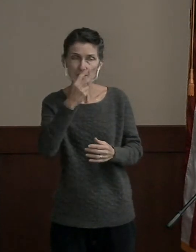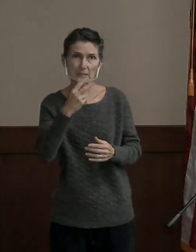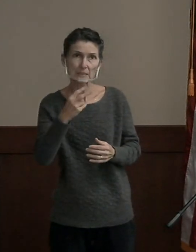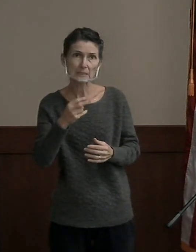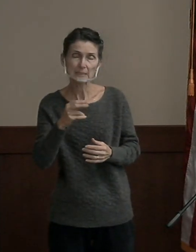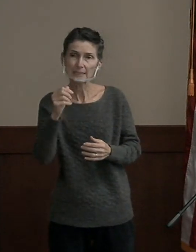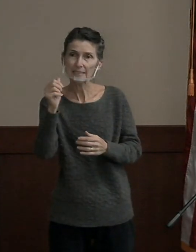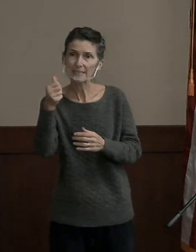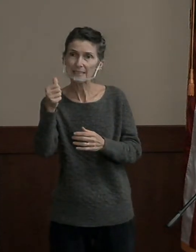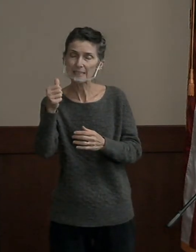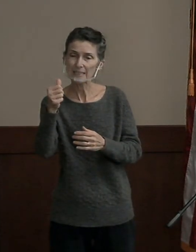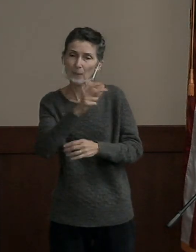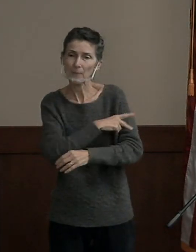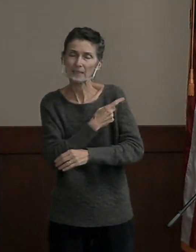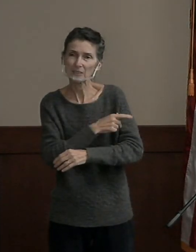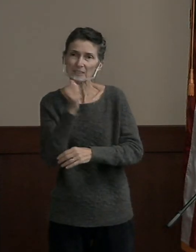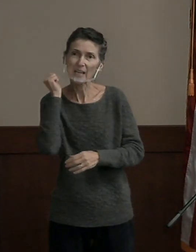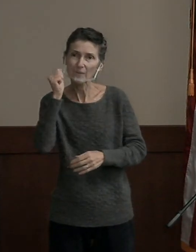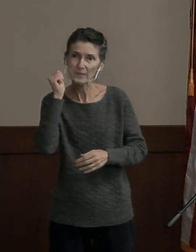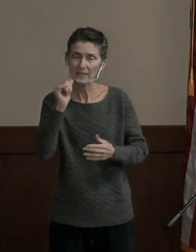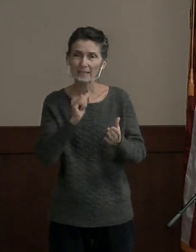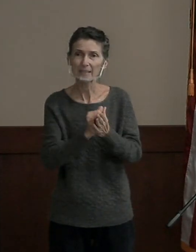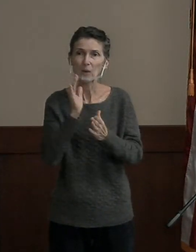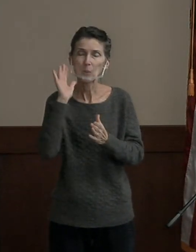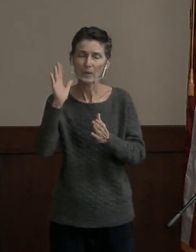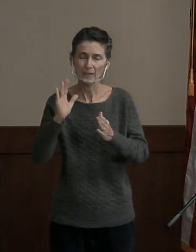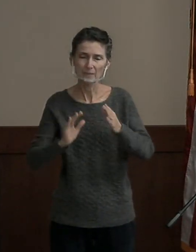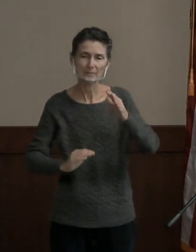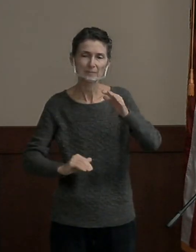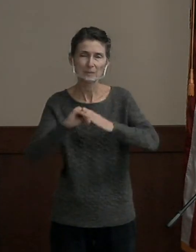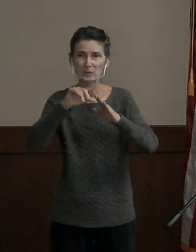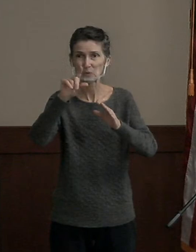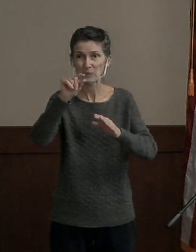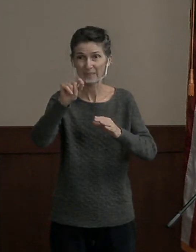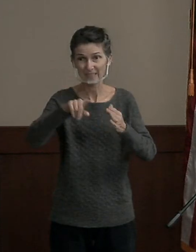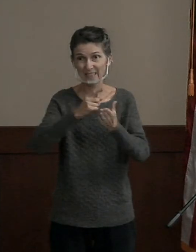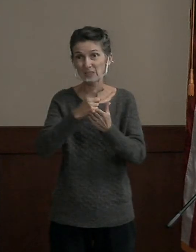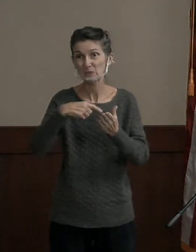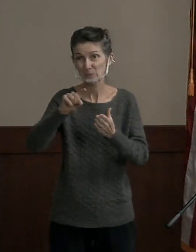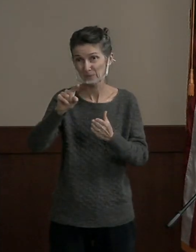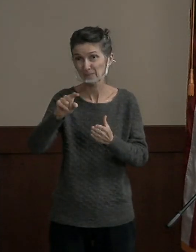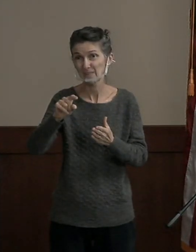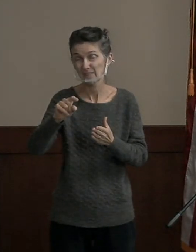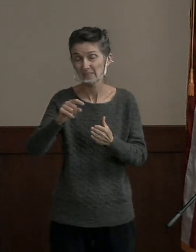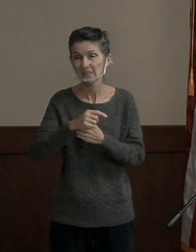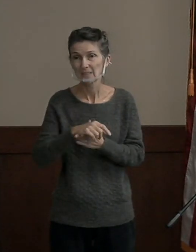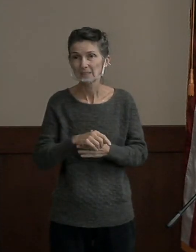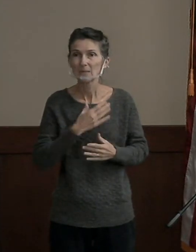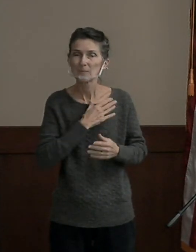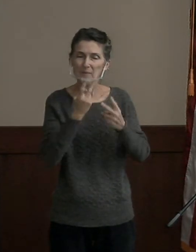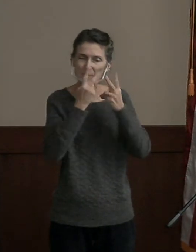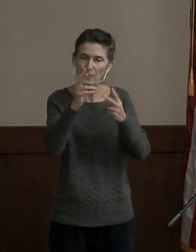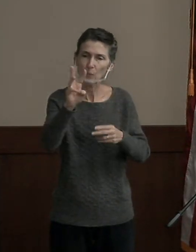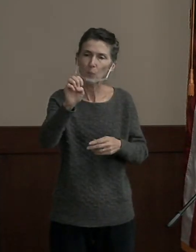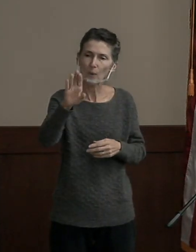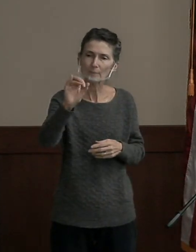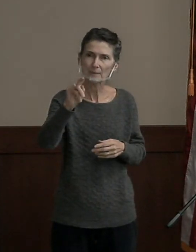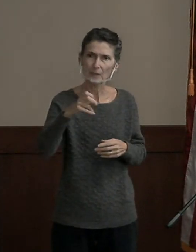10 patients a day there, and that'll soon get to 20 next week. Please visit our website, but it's a treatment that we're all